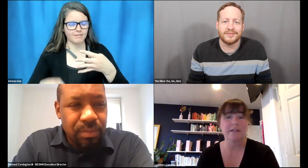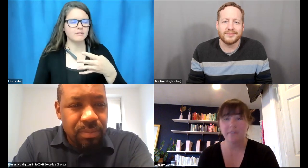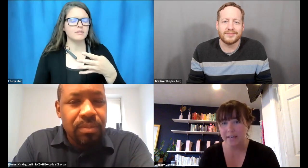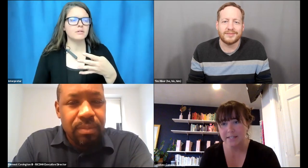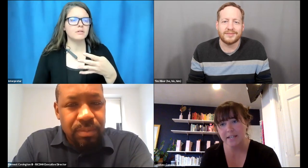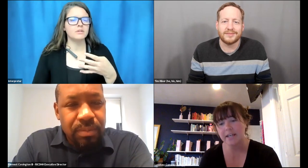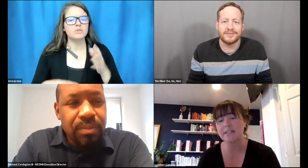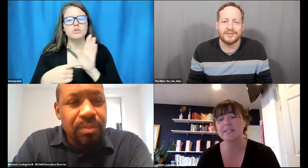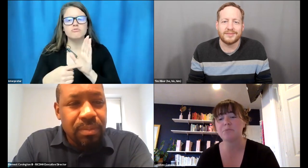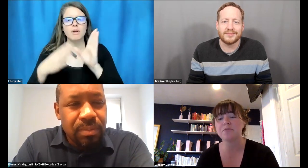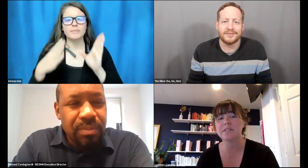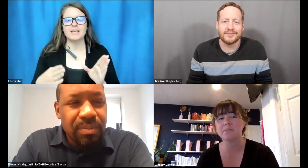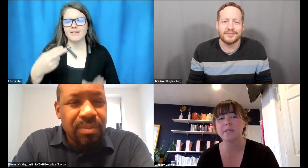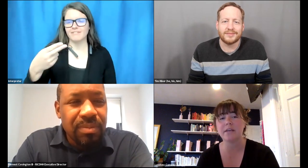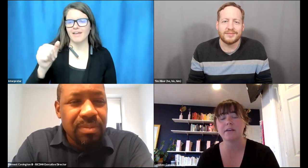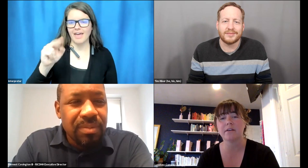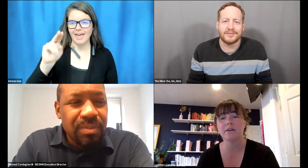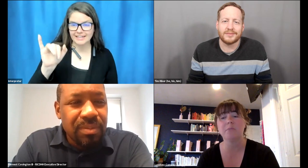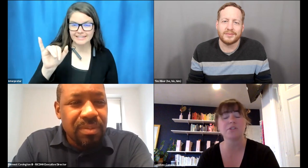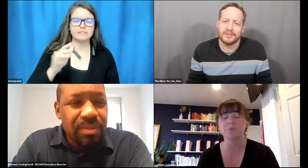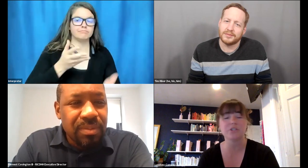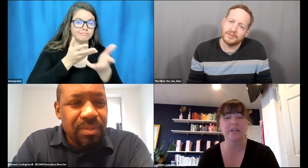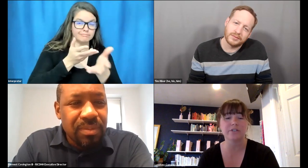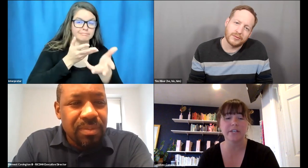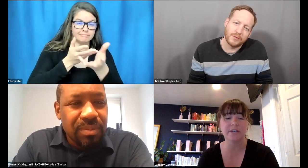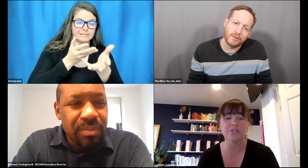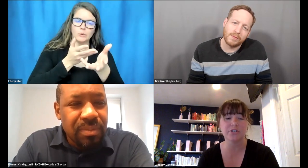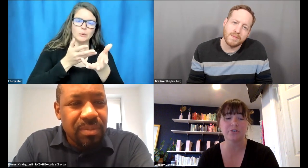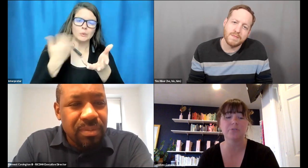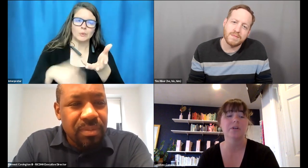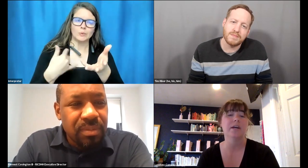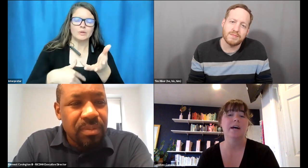Representative Handy has proven to be much more challenging to